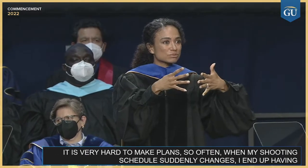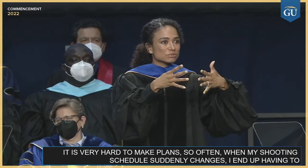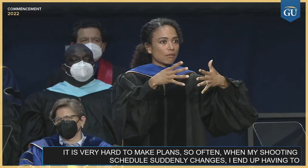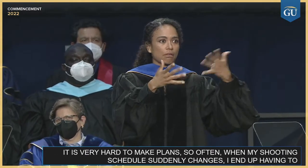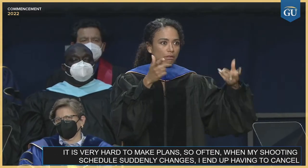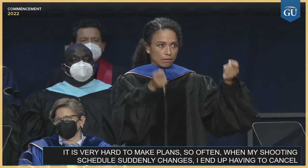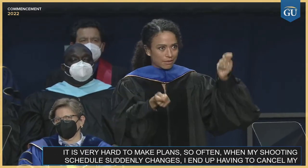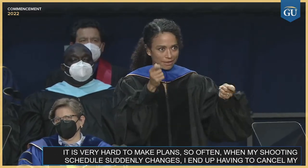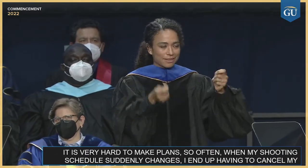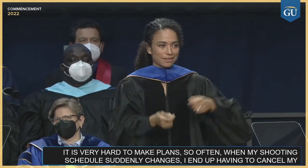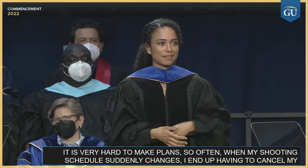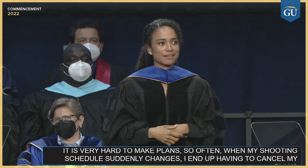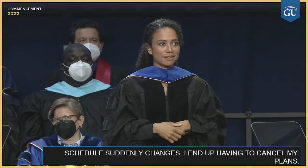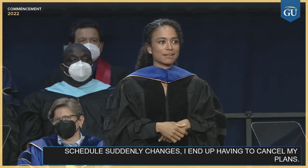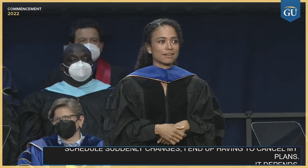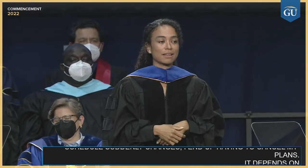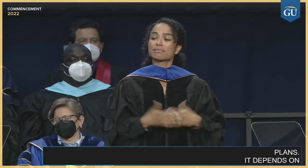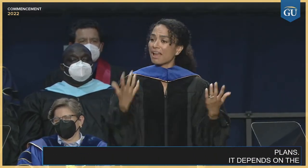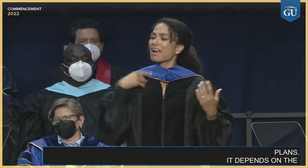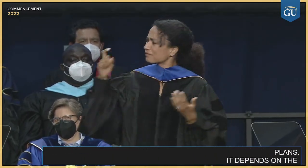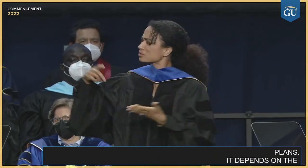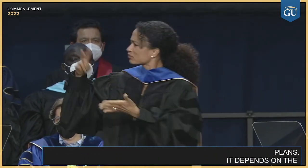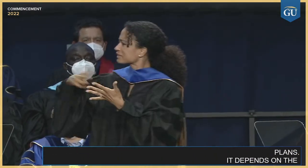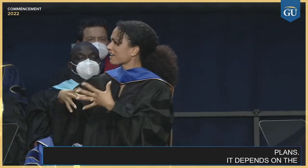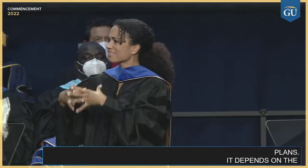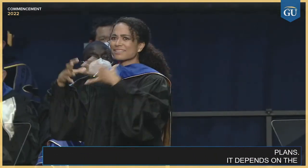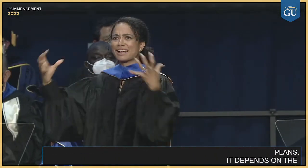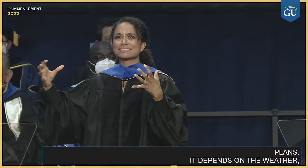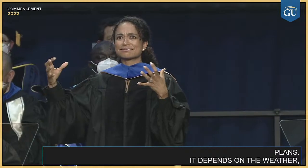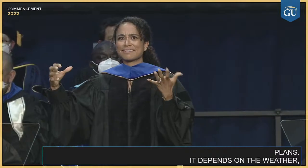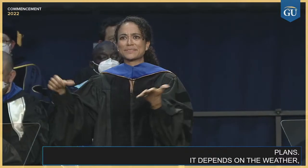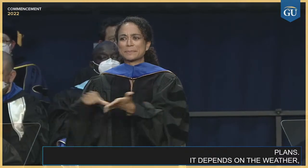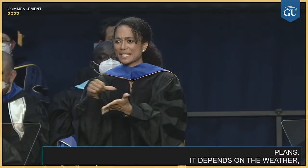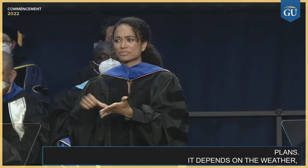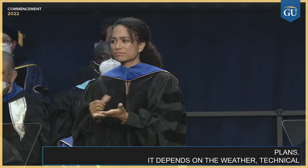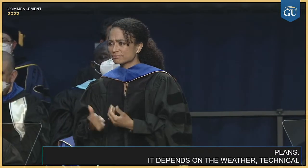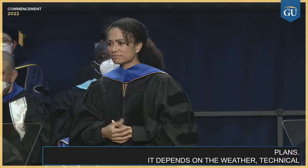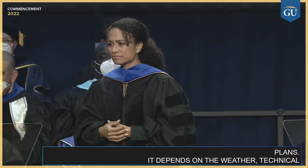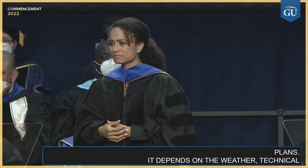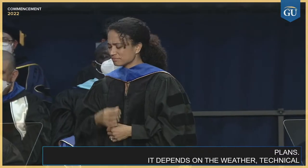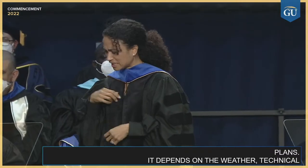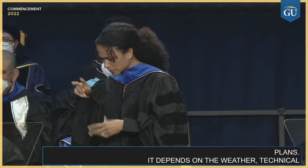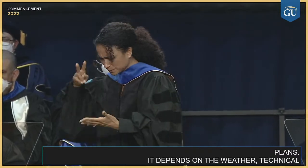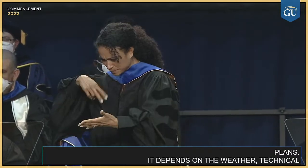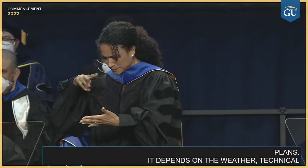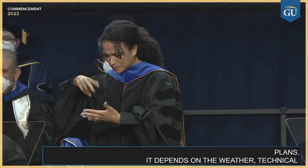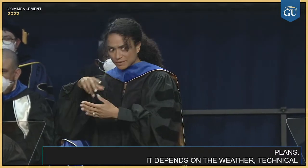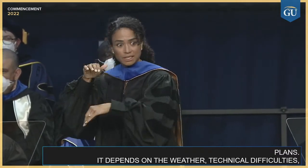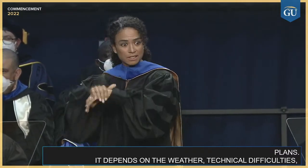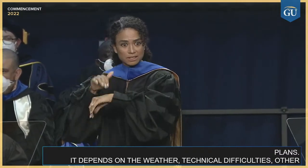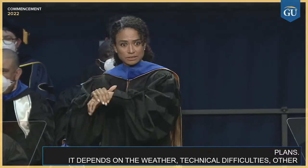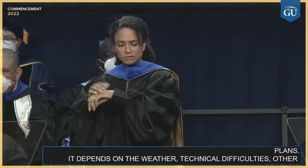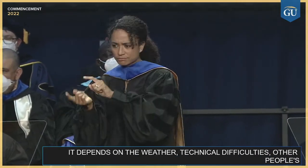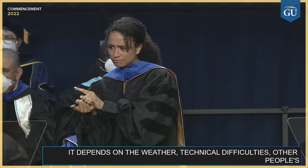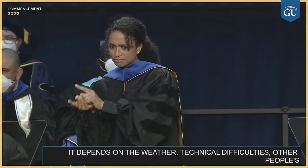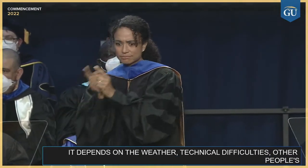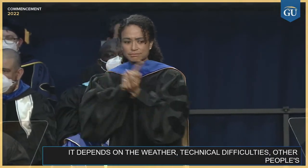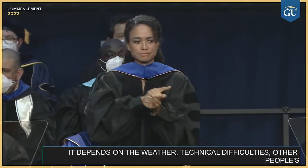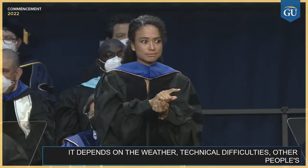technical difficulties, other people's schedules. There's so many factors that go into that. I have to read a